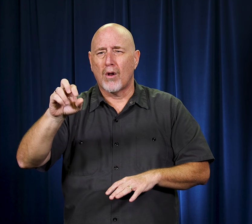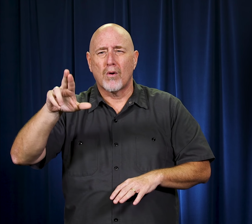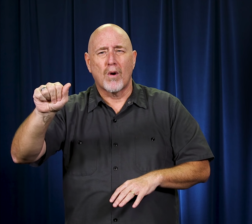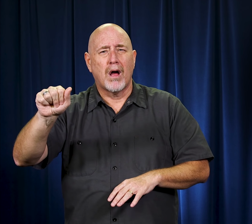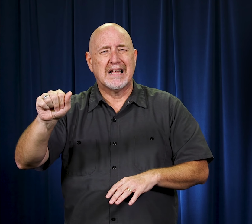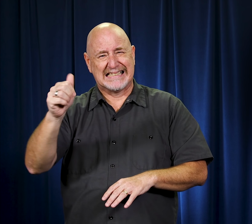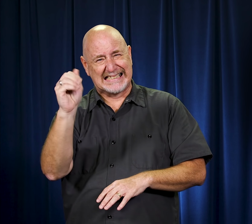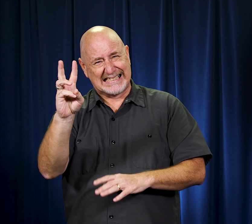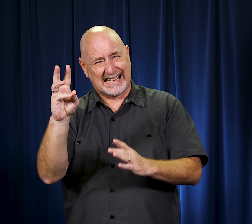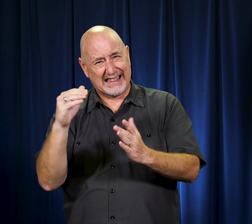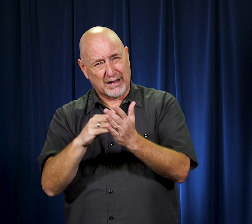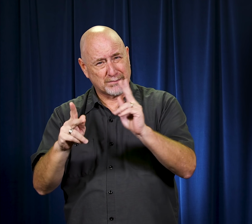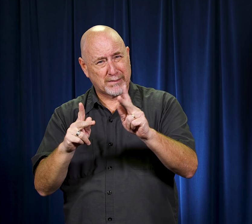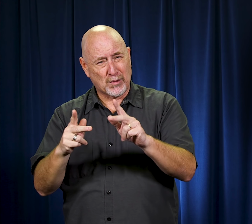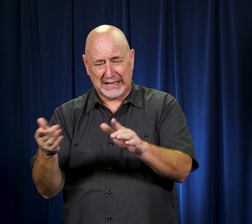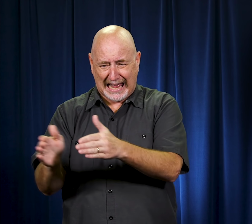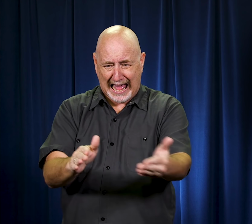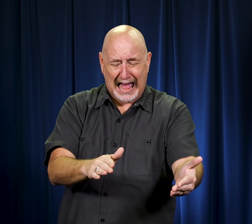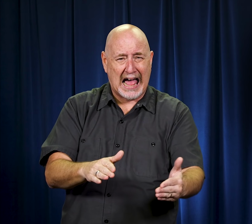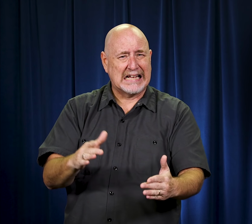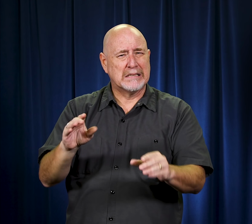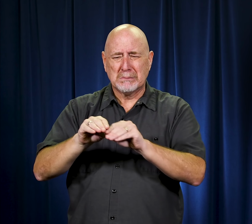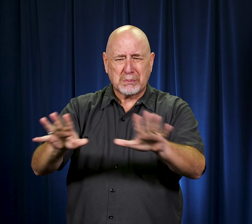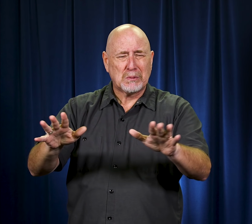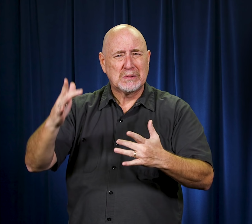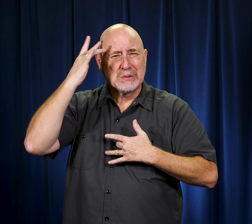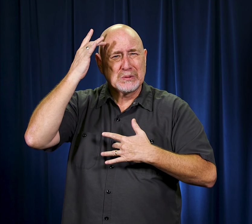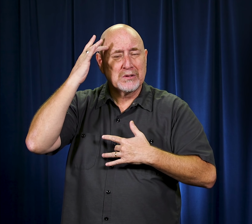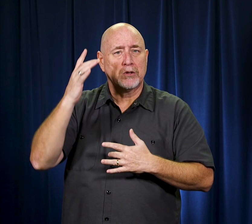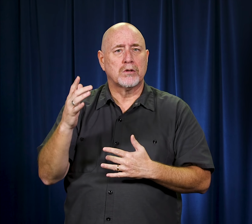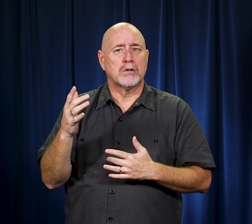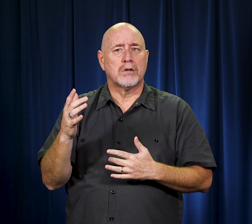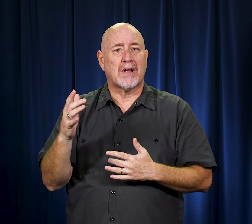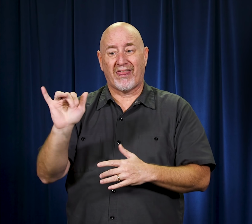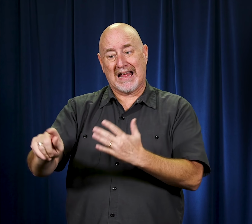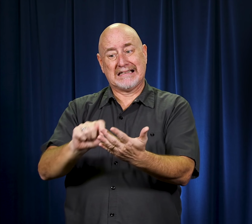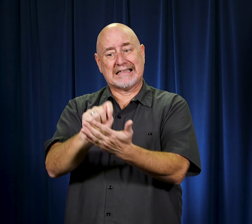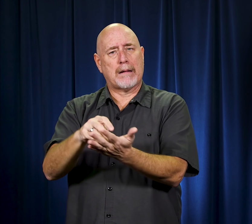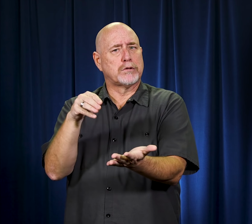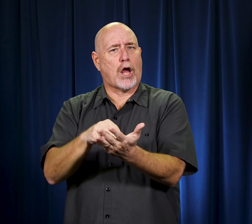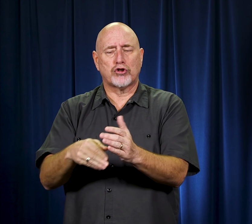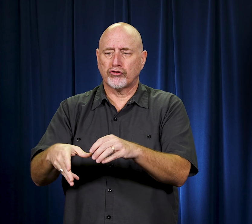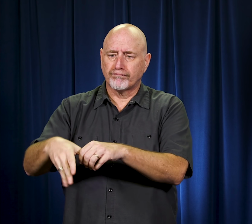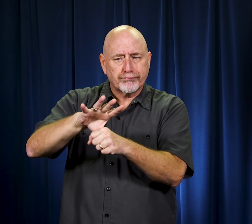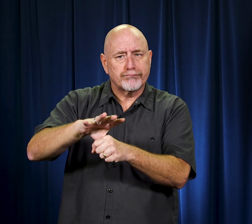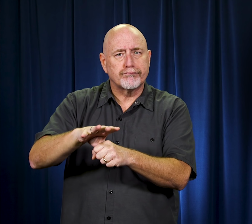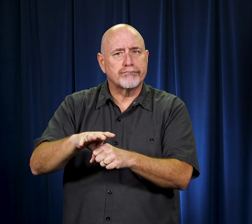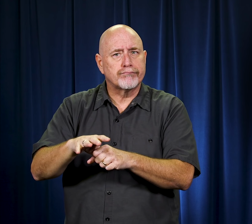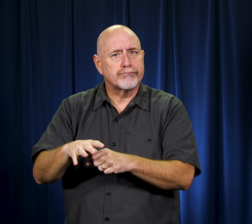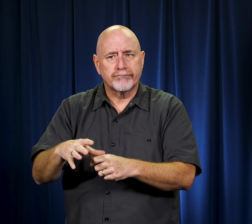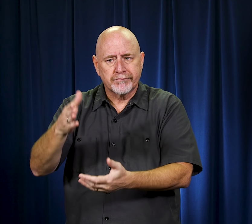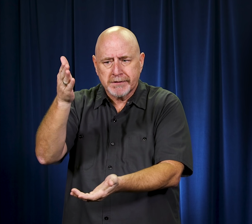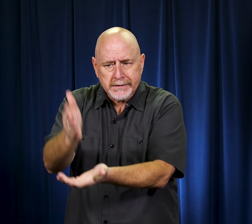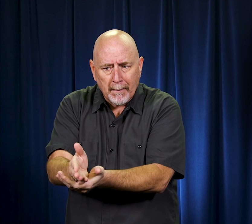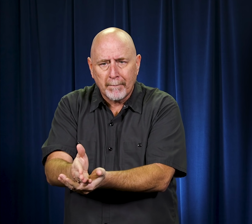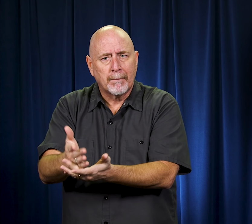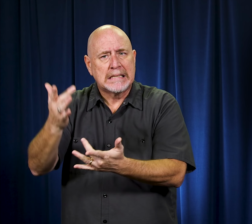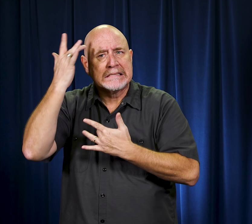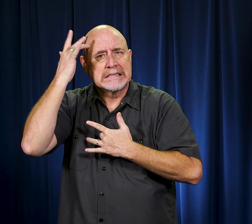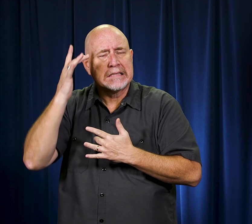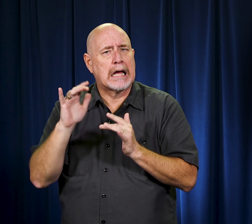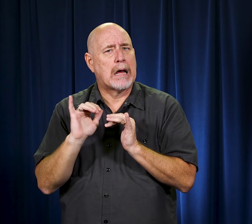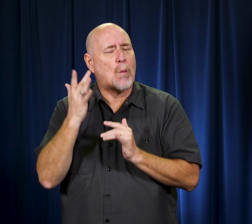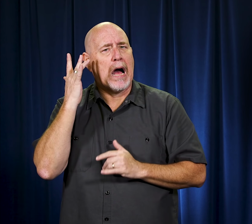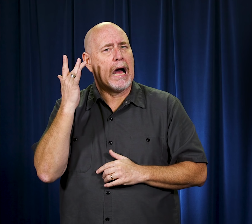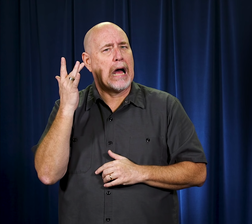16,000 people had been killed. Well, why could the doctors of the day do nothing to combat this deadly